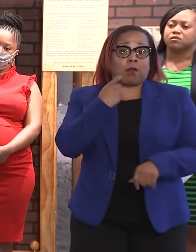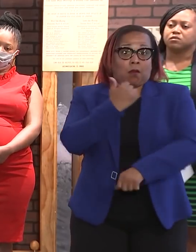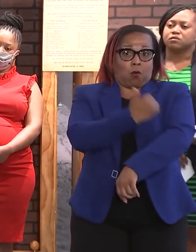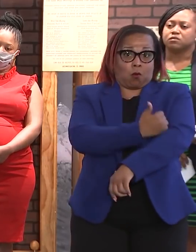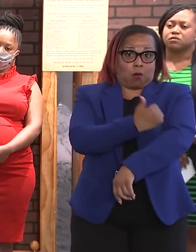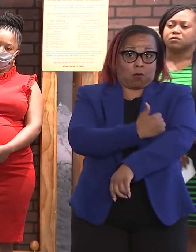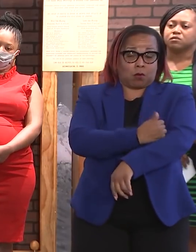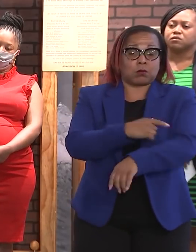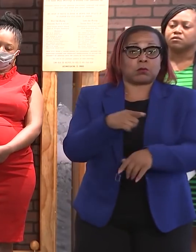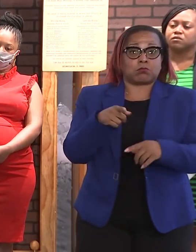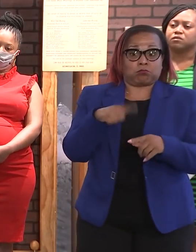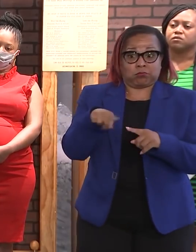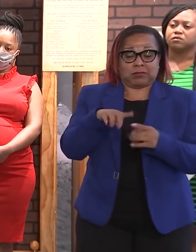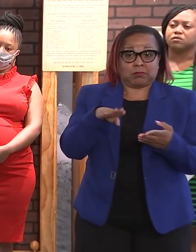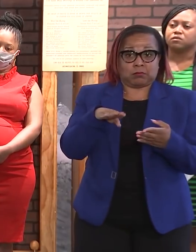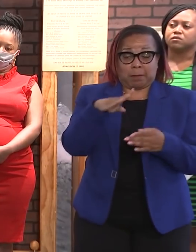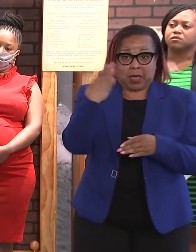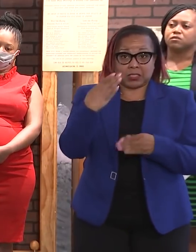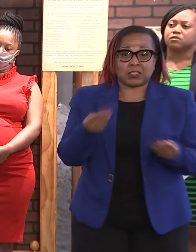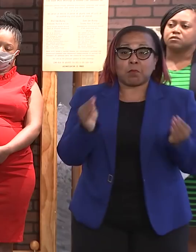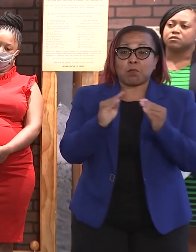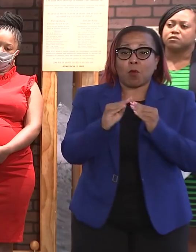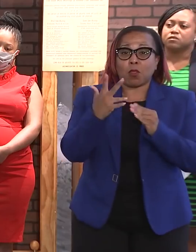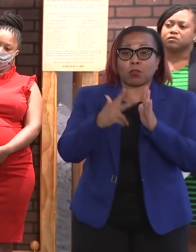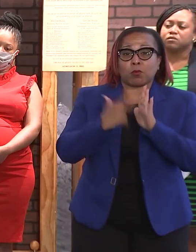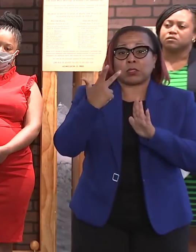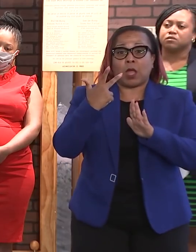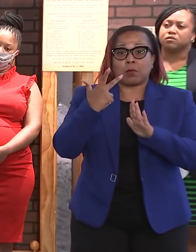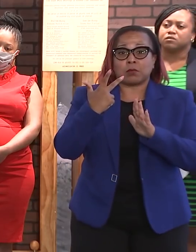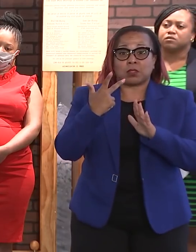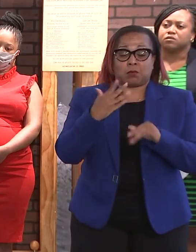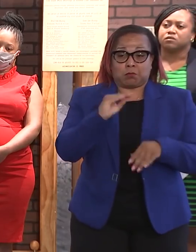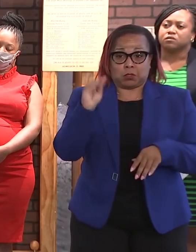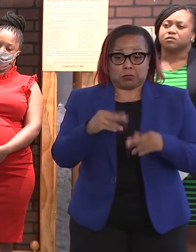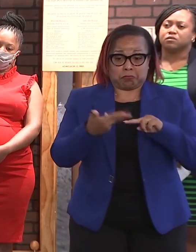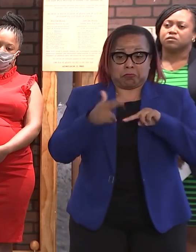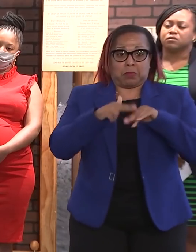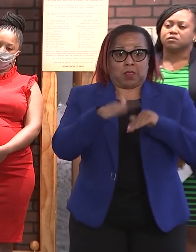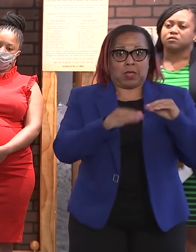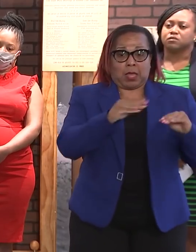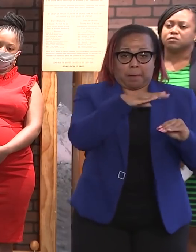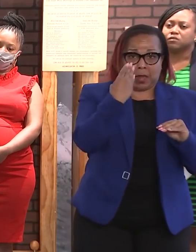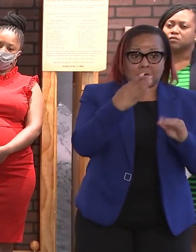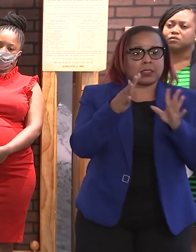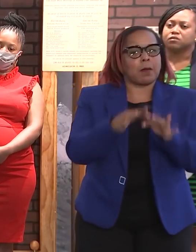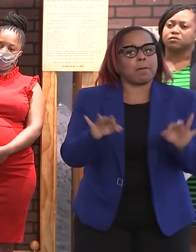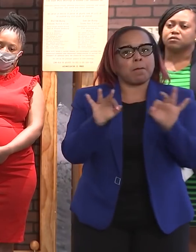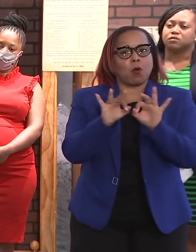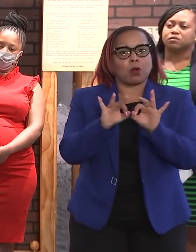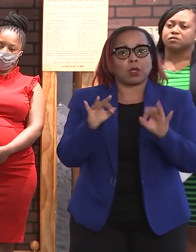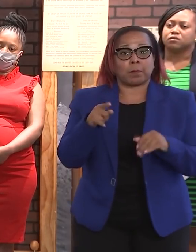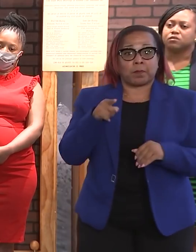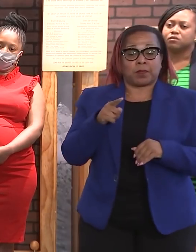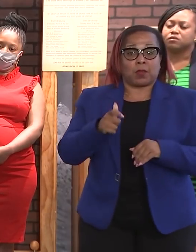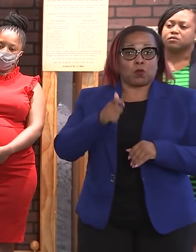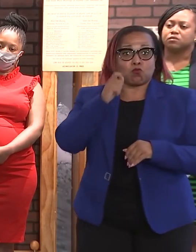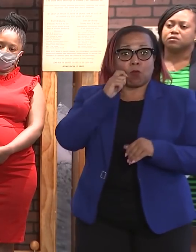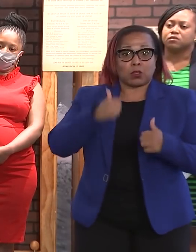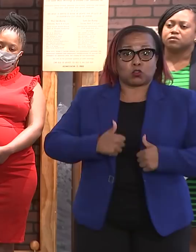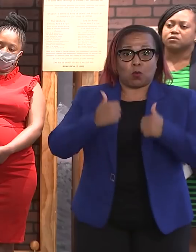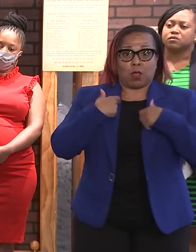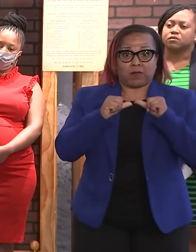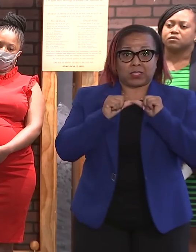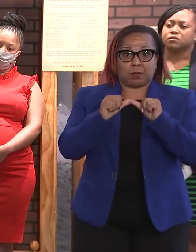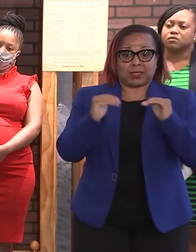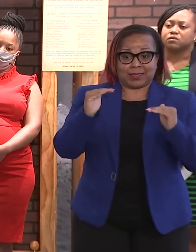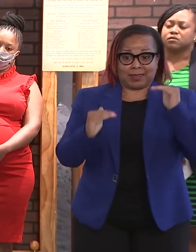overdose death among Blacks is more than 3 times the rate among non-Blacks. And importantly, the racial life expectancy